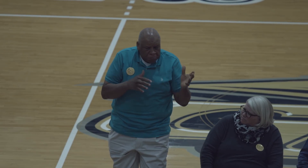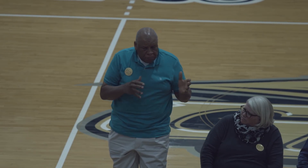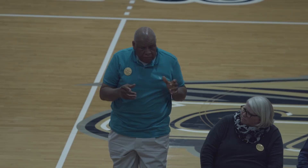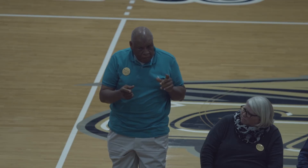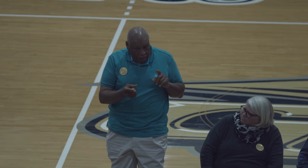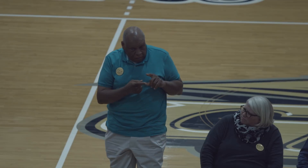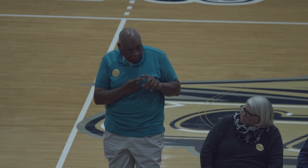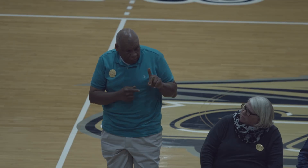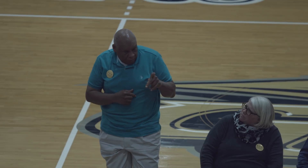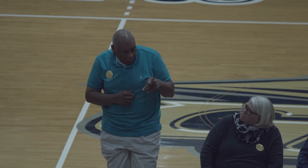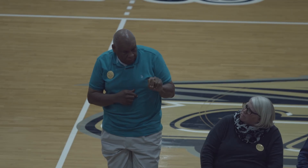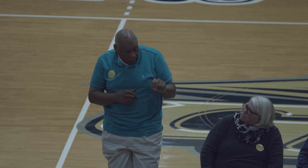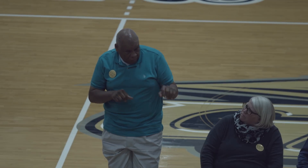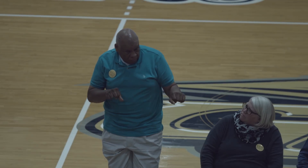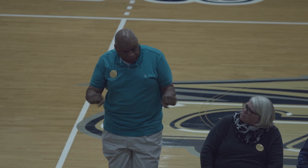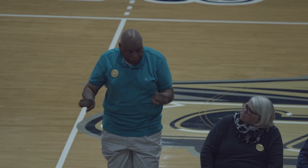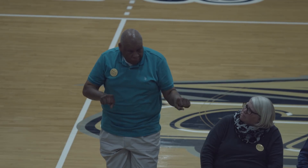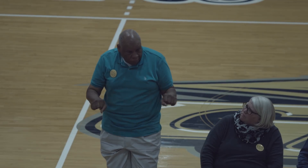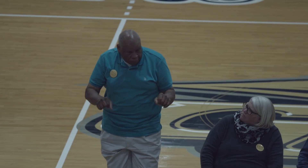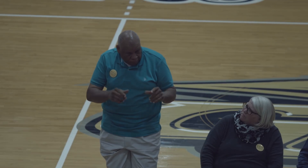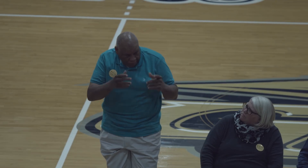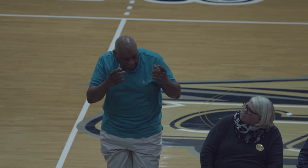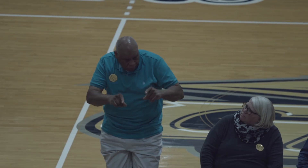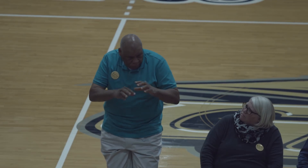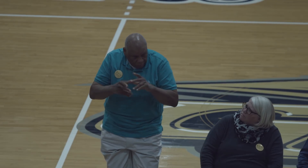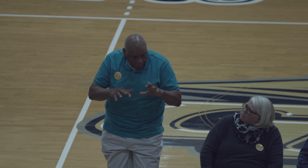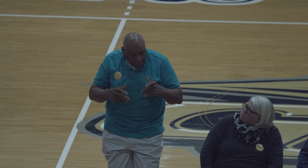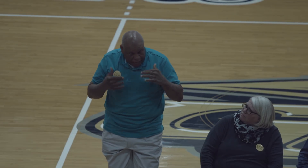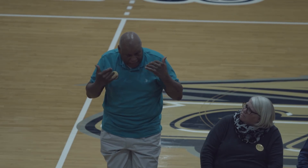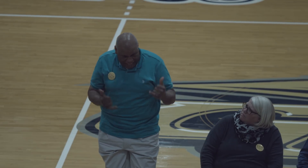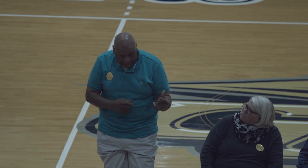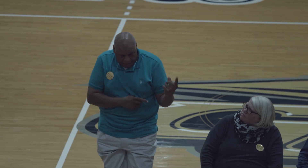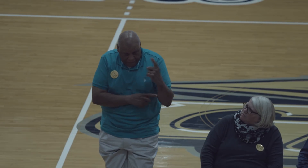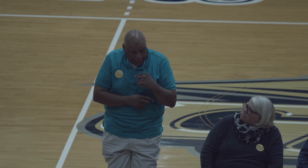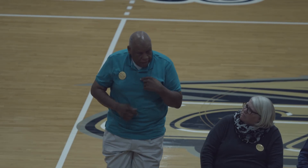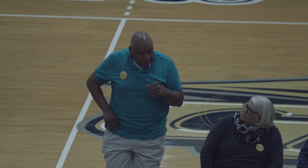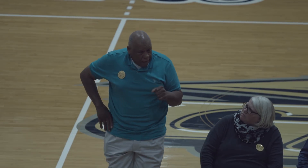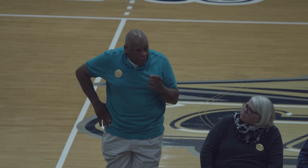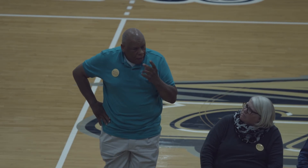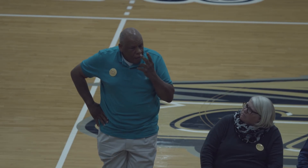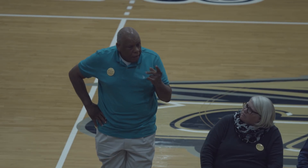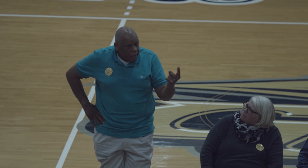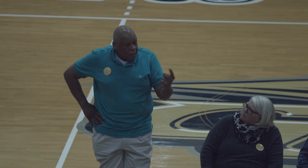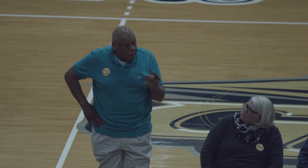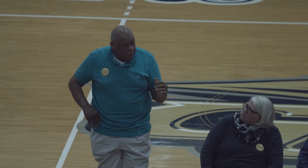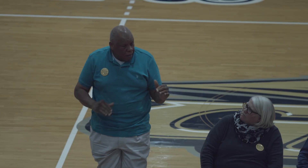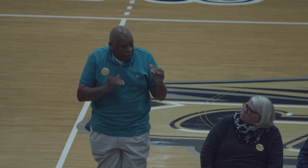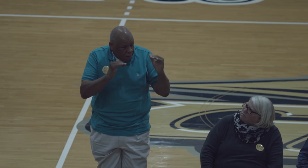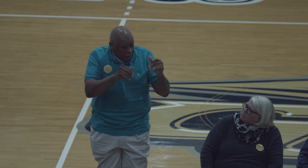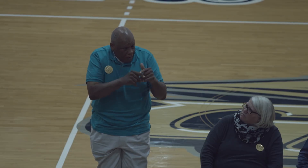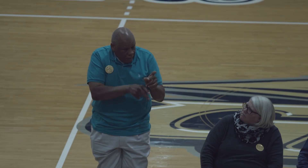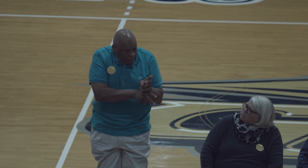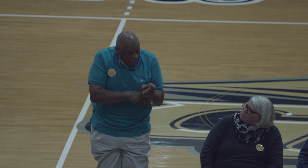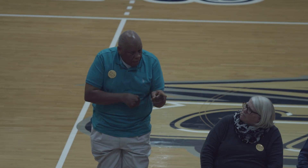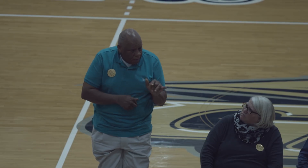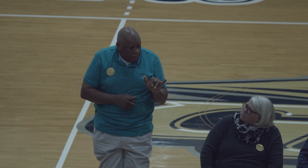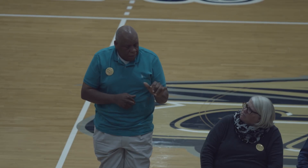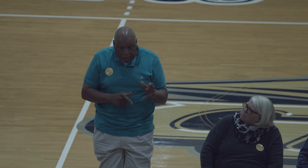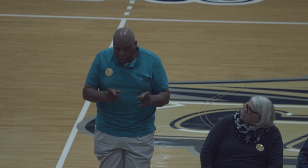were young and didn't have the exposure that those of you have today, right? And